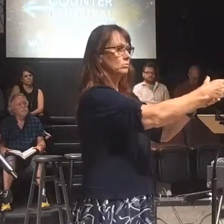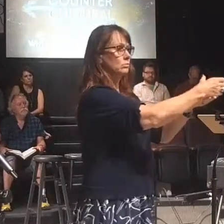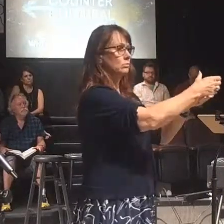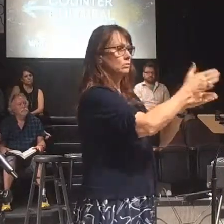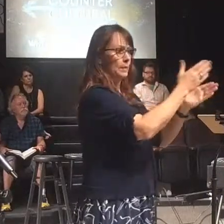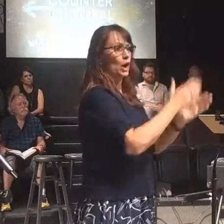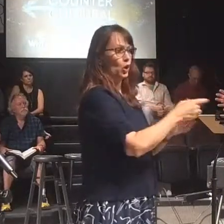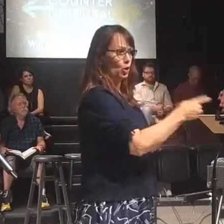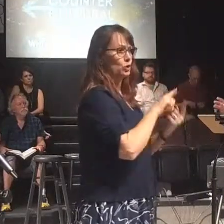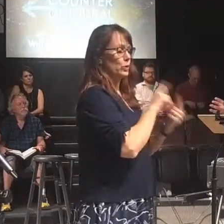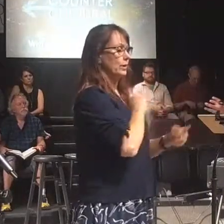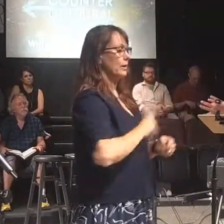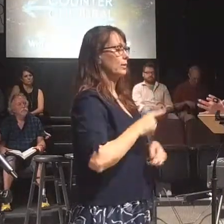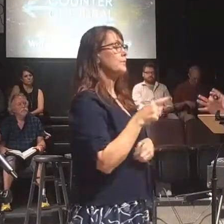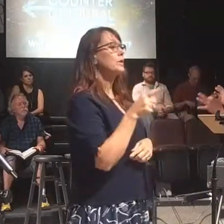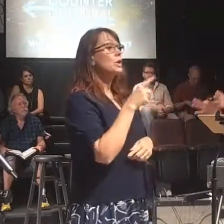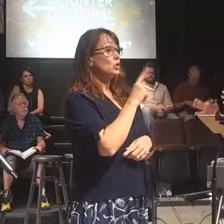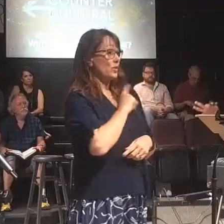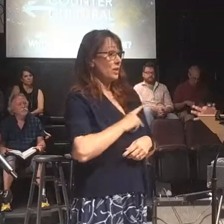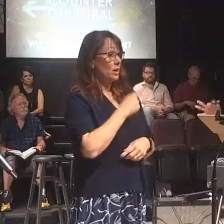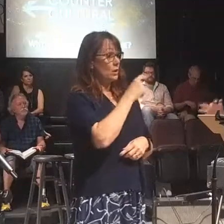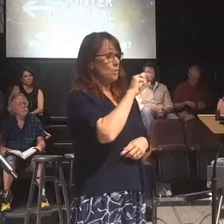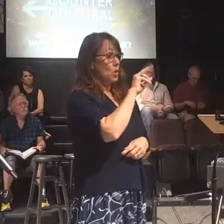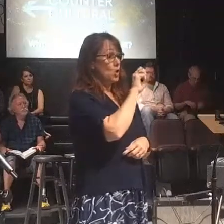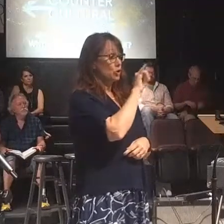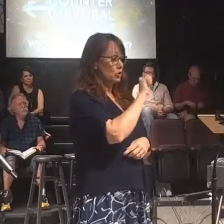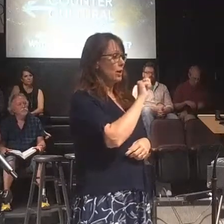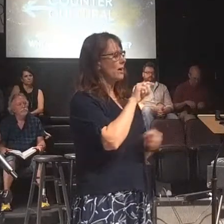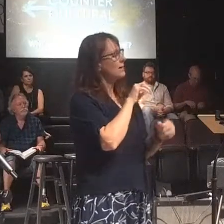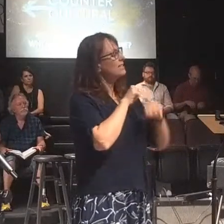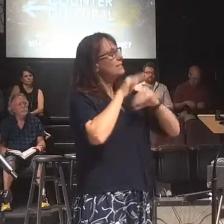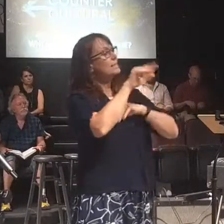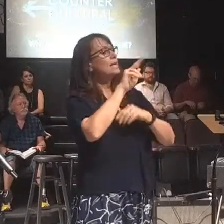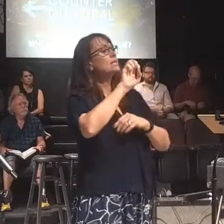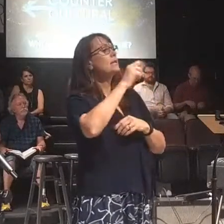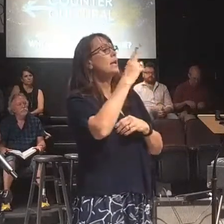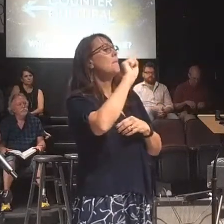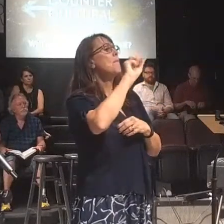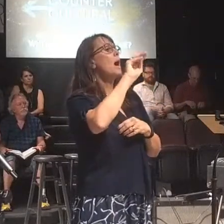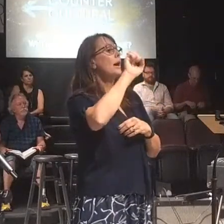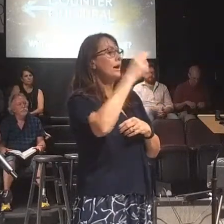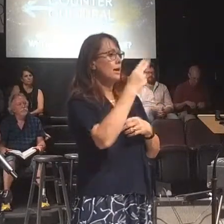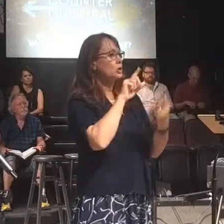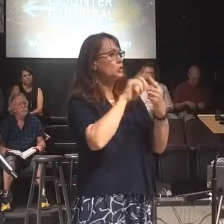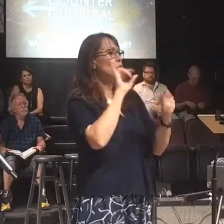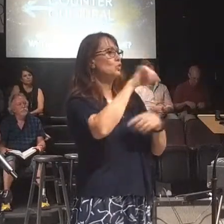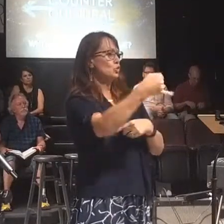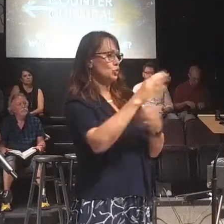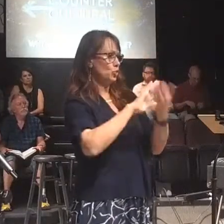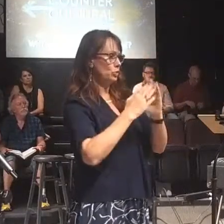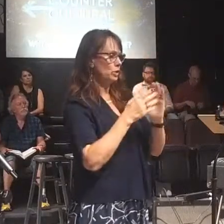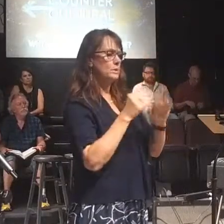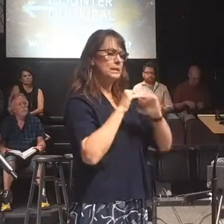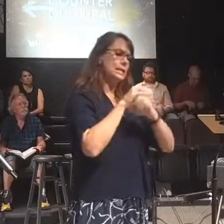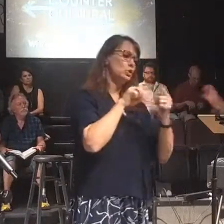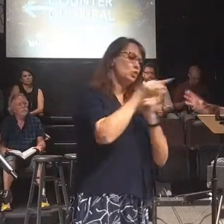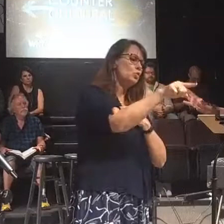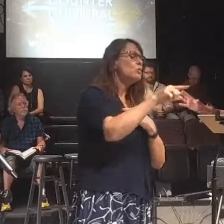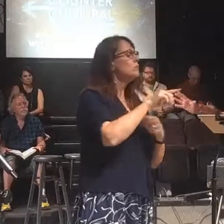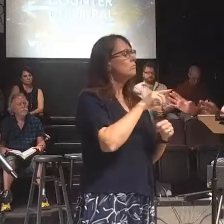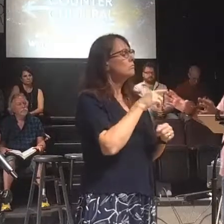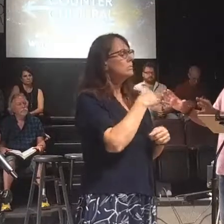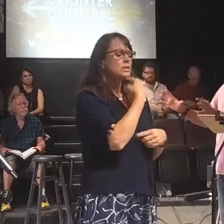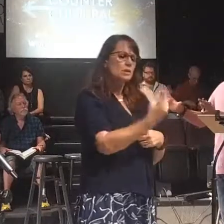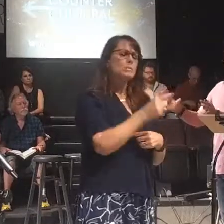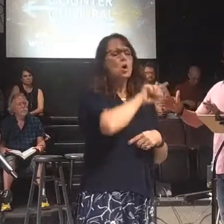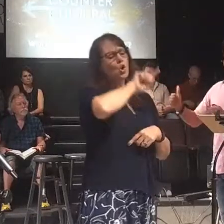sends Nehemiah to Jerusalem and basically tells him, go to your homeland. He had so much respect from the king of Persia that he is sent,